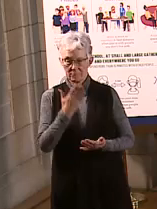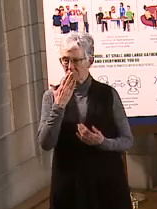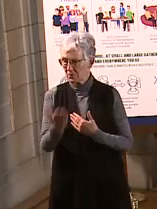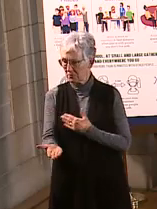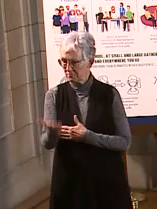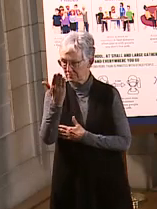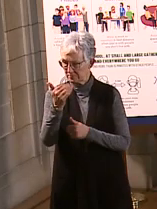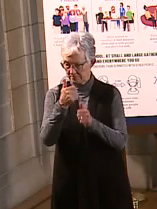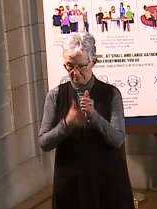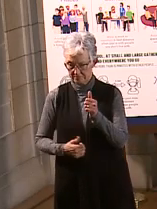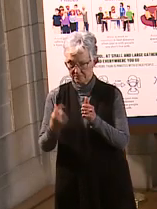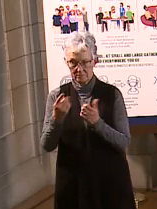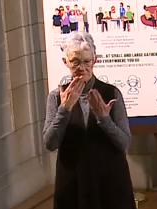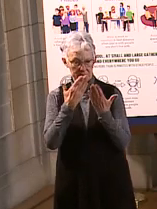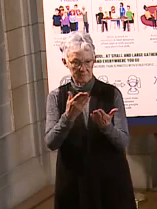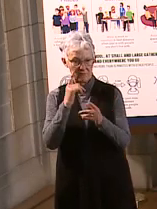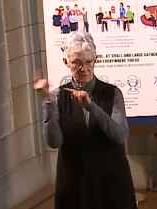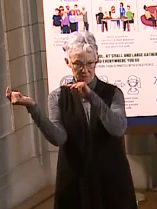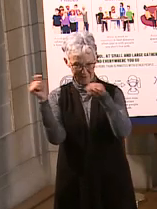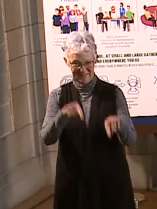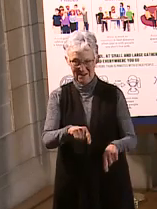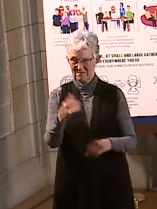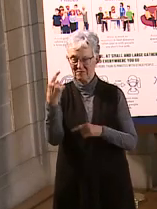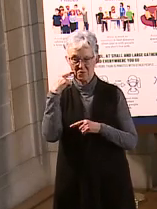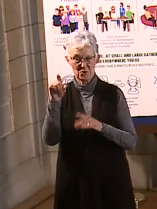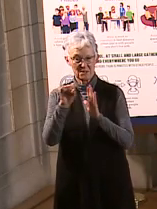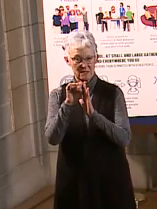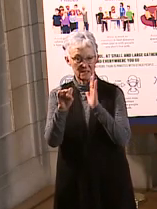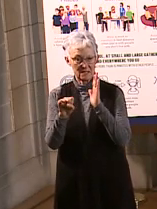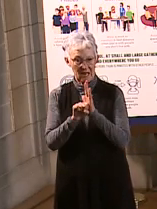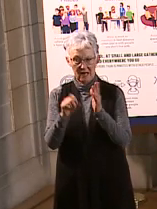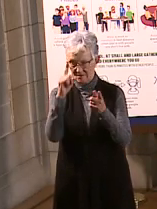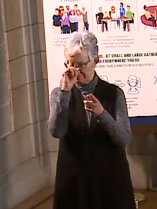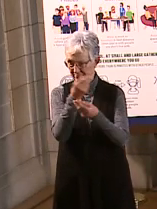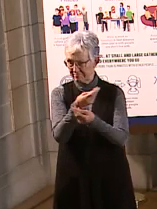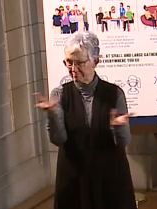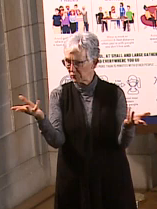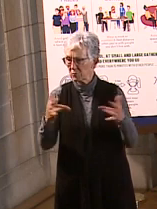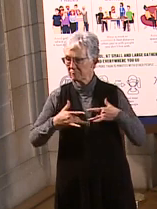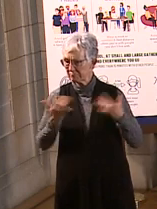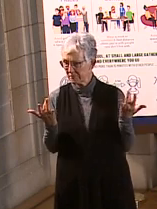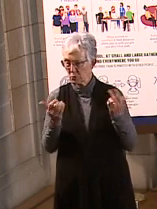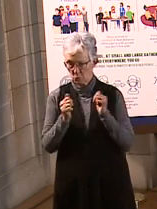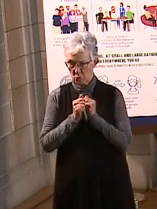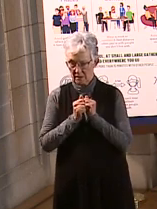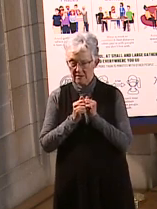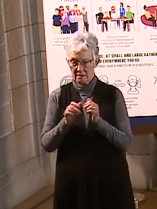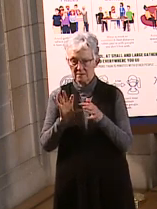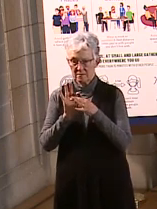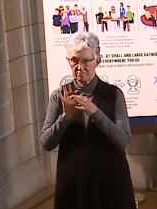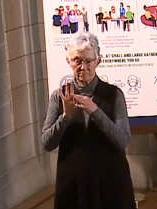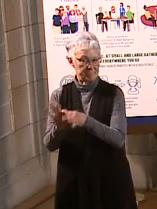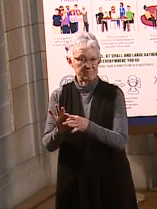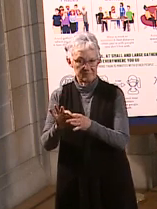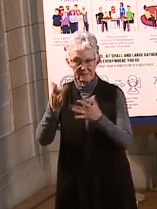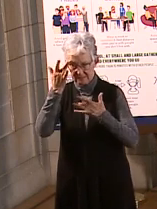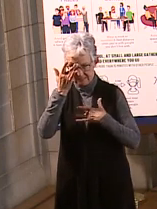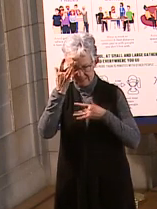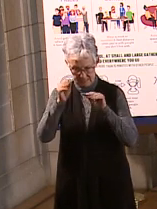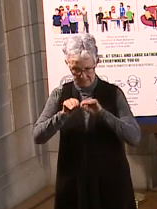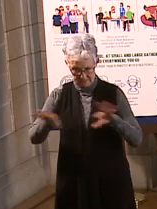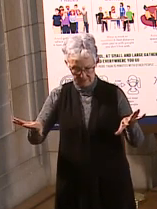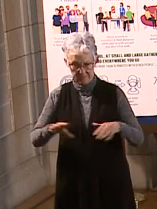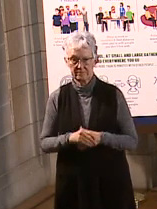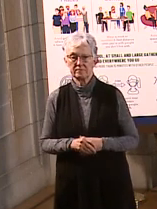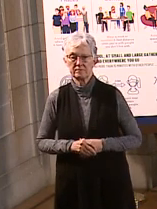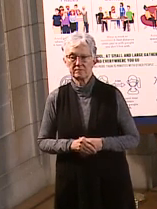Good morning, everybody. Thank you for joining us for the state's response to the pandemic. As always, we remind people, please continue